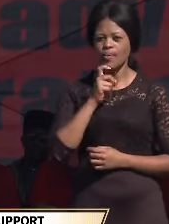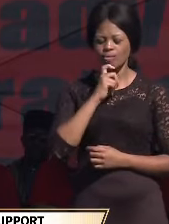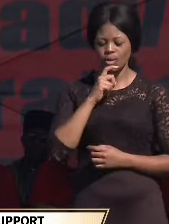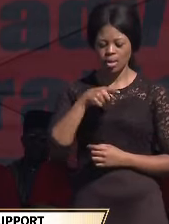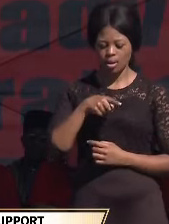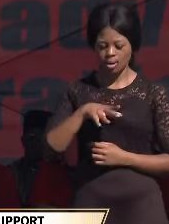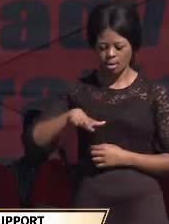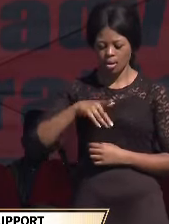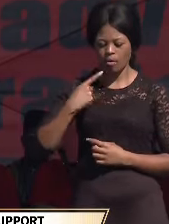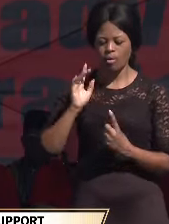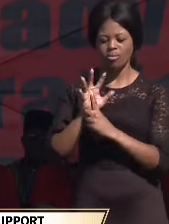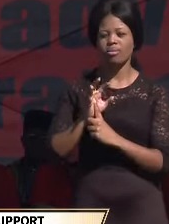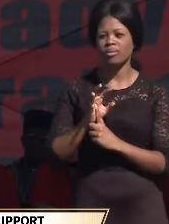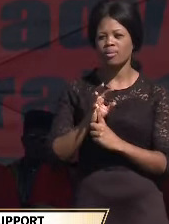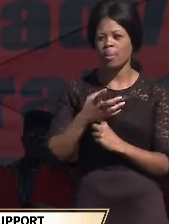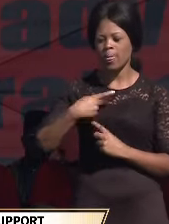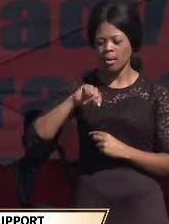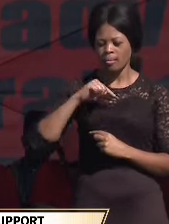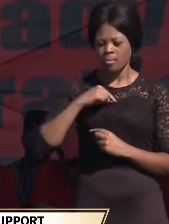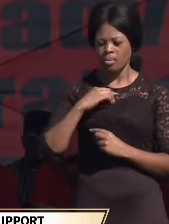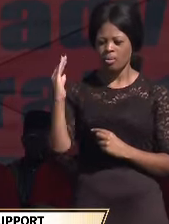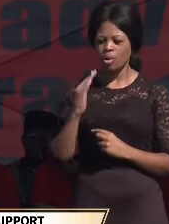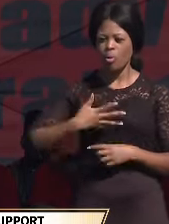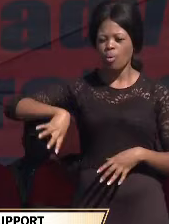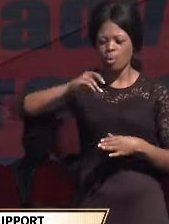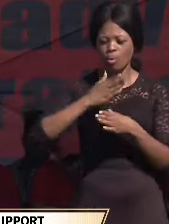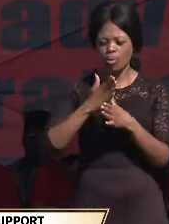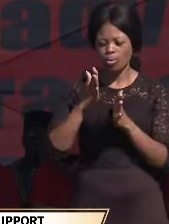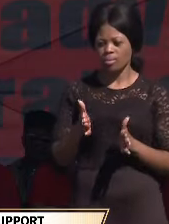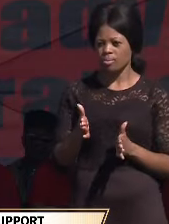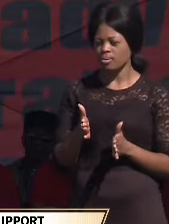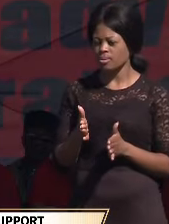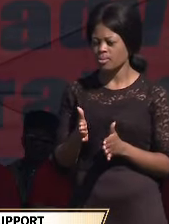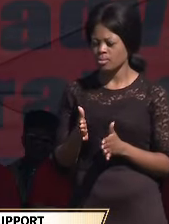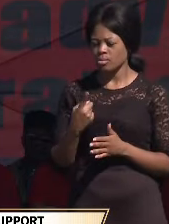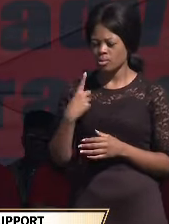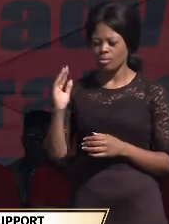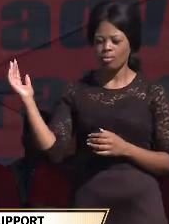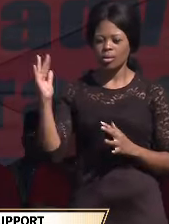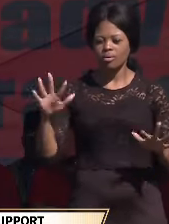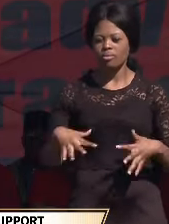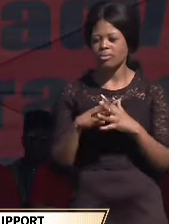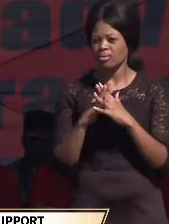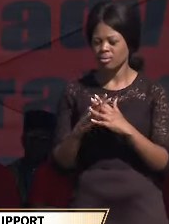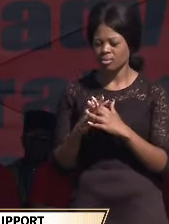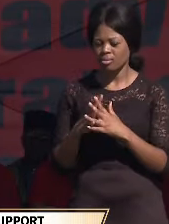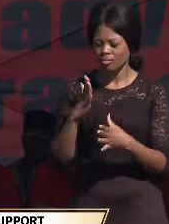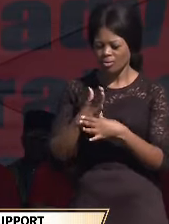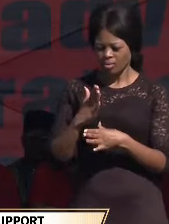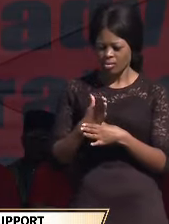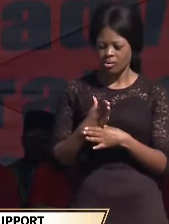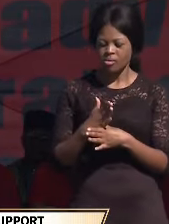attack. We are calling upon all worker formations to come together to